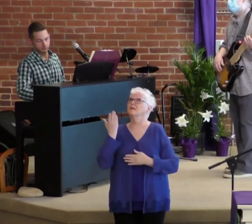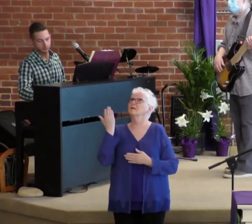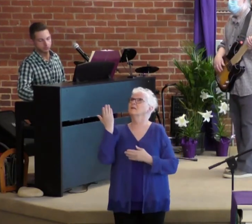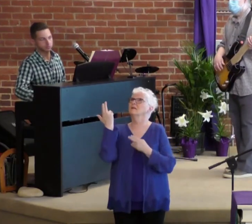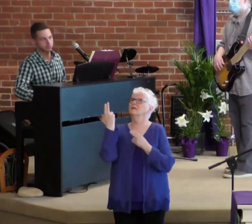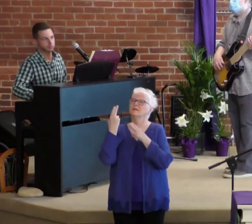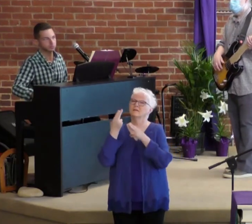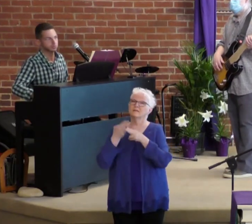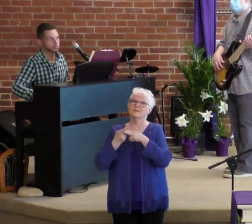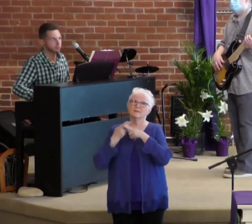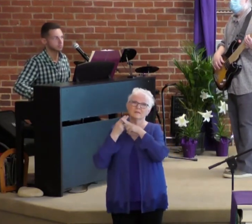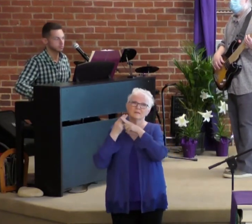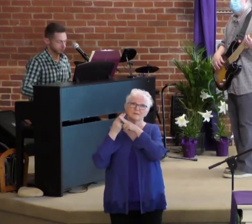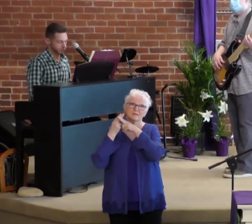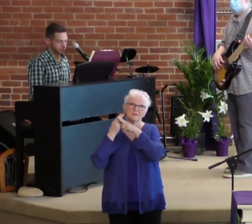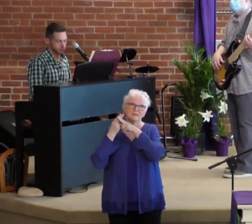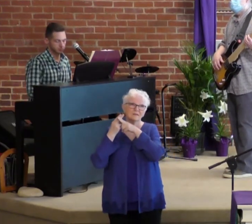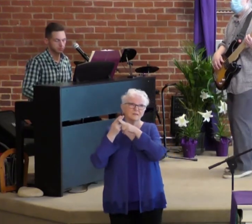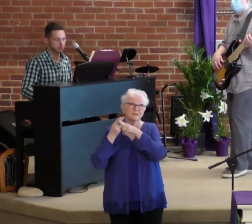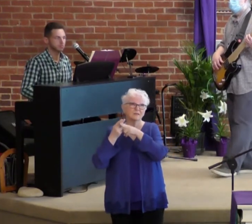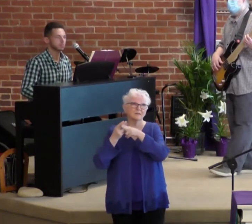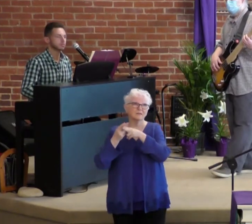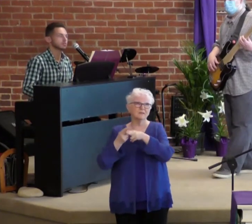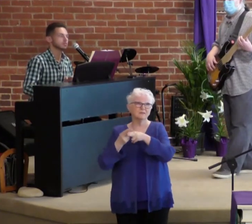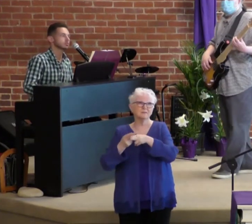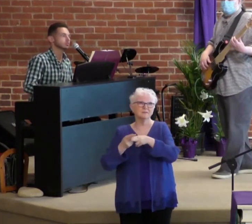about that